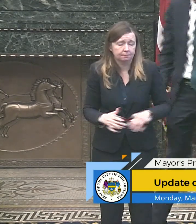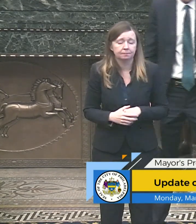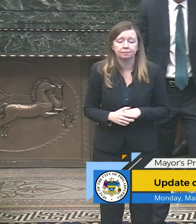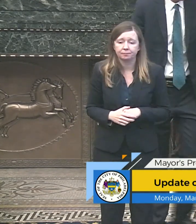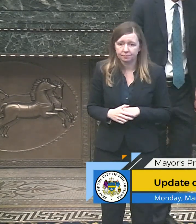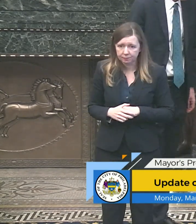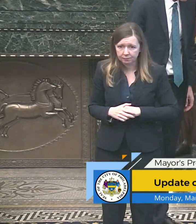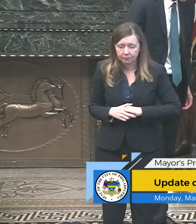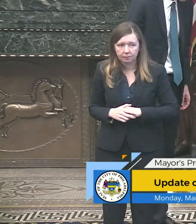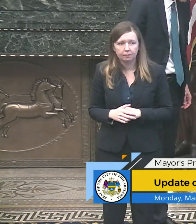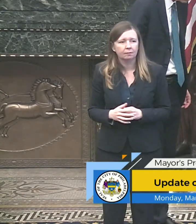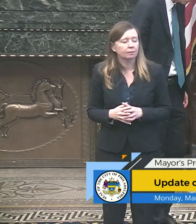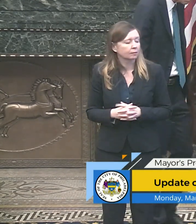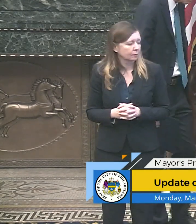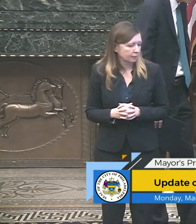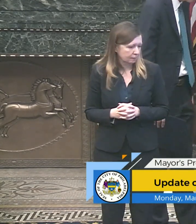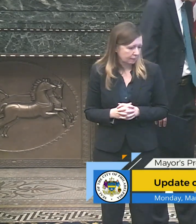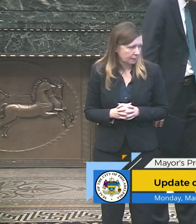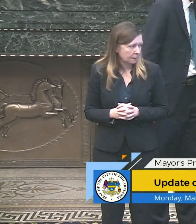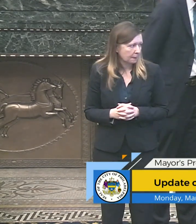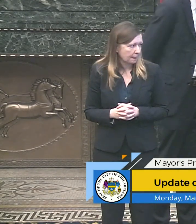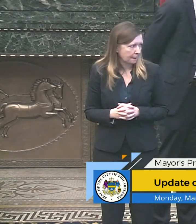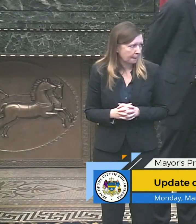And just to follow up real quick, is there any